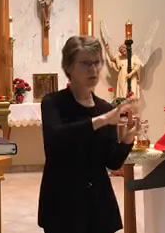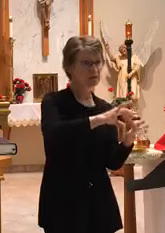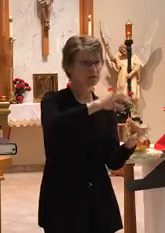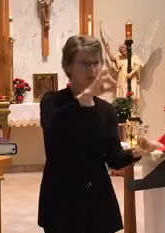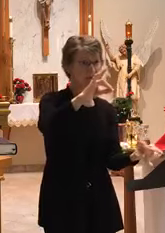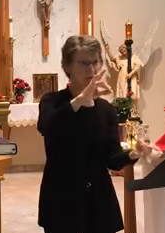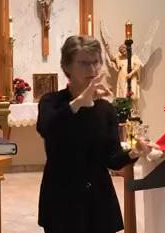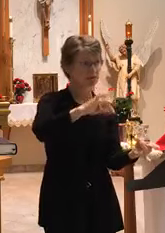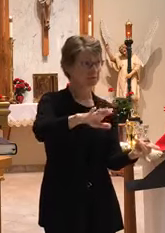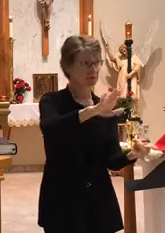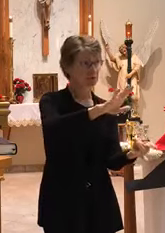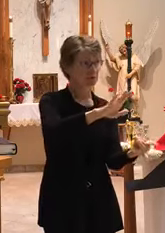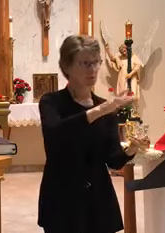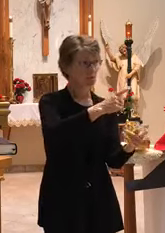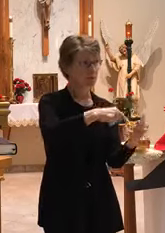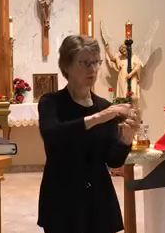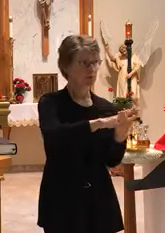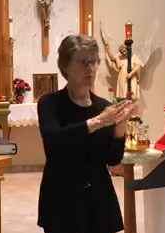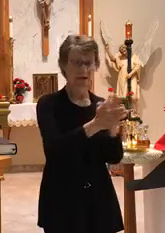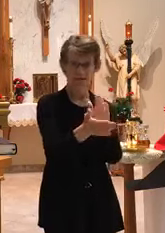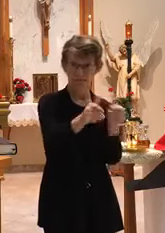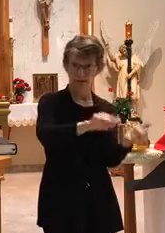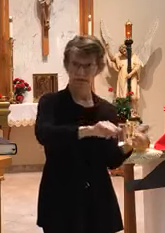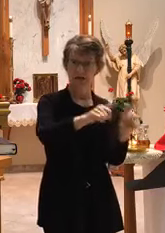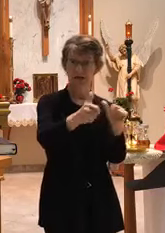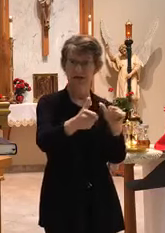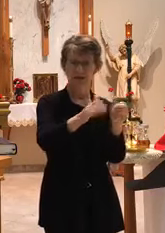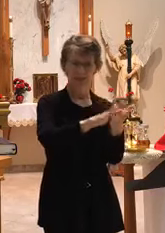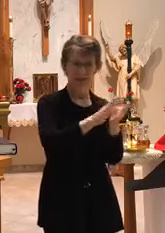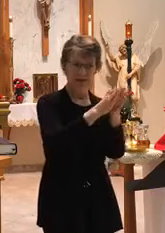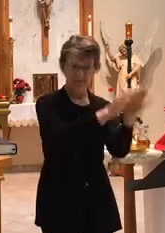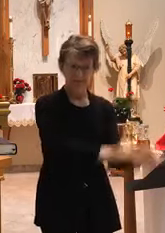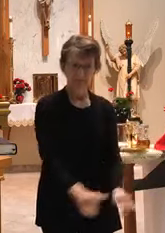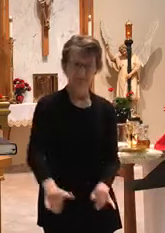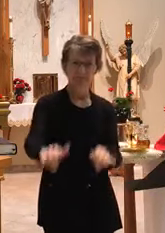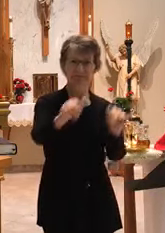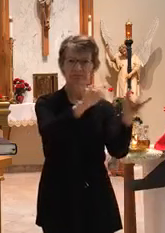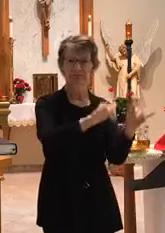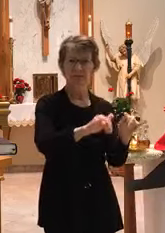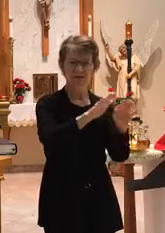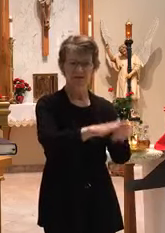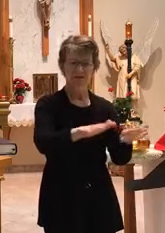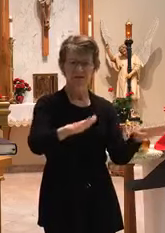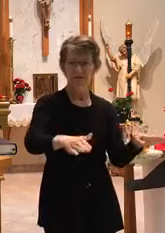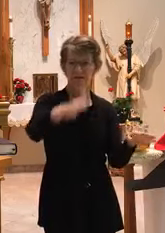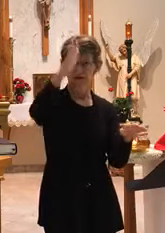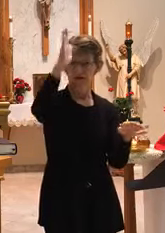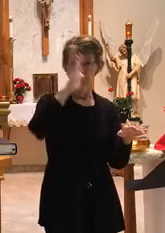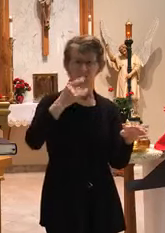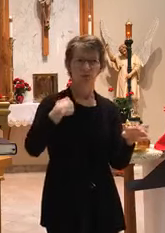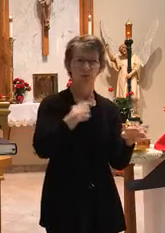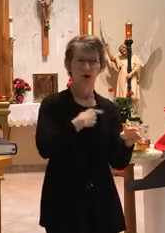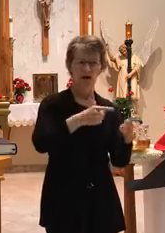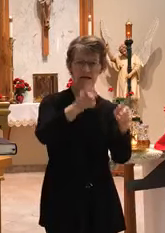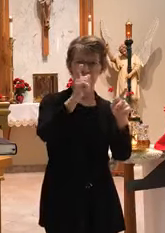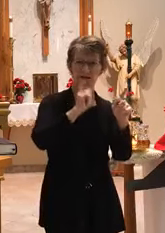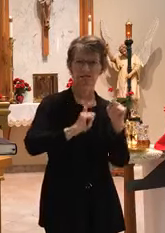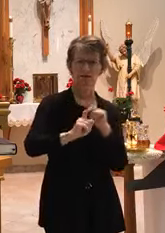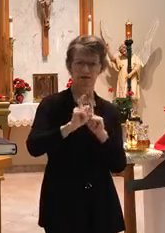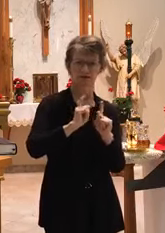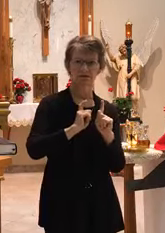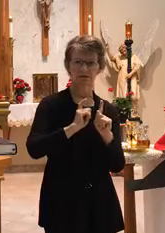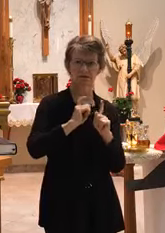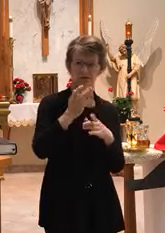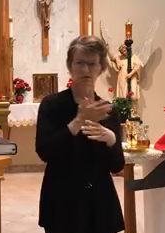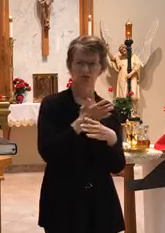one body, whether Jews or Greeks, slaves or free persons, and we were all given to drink